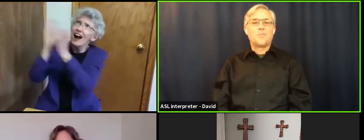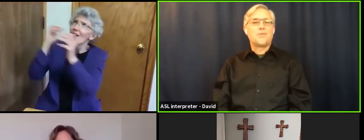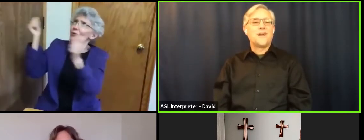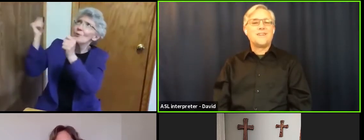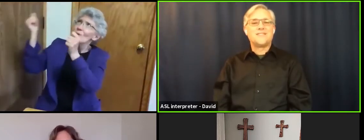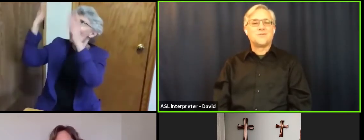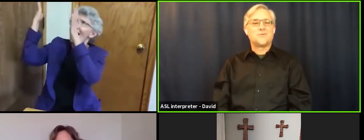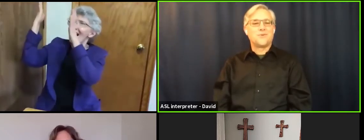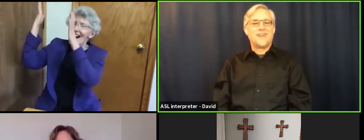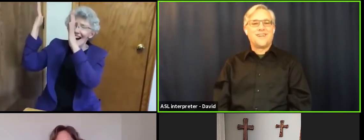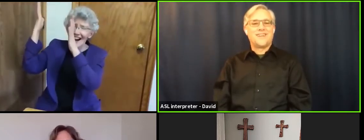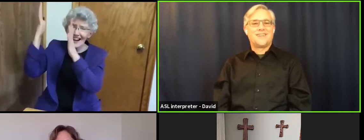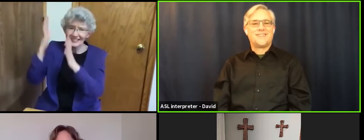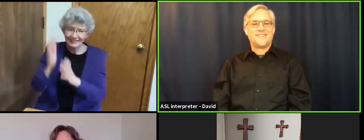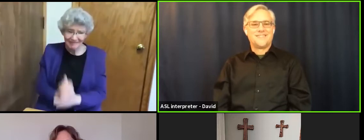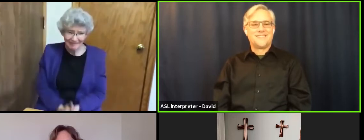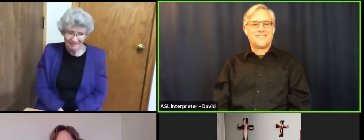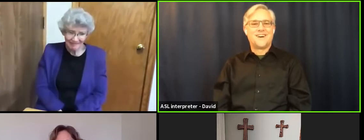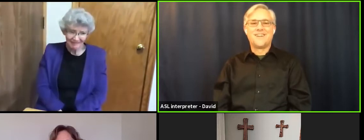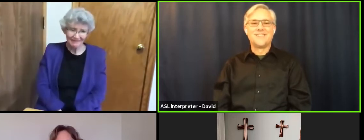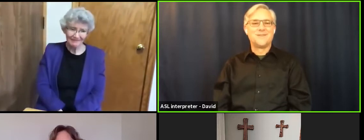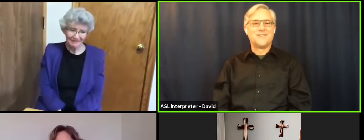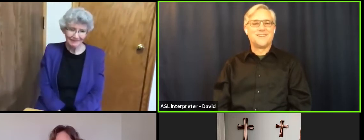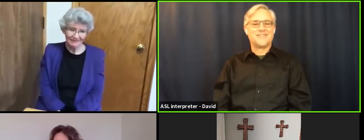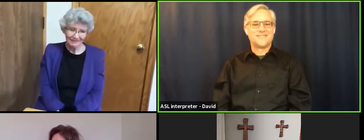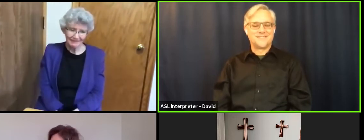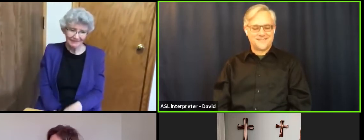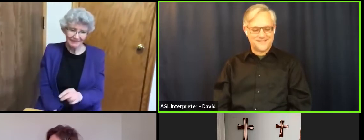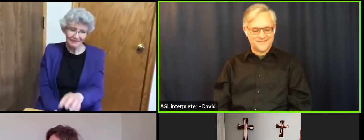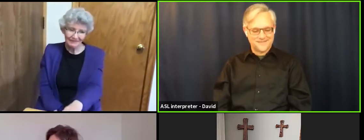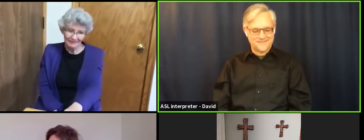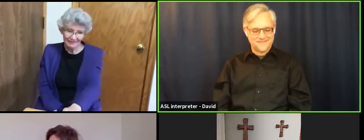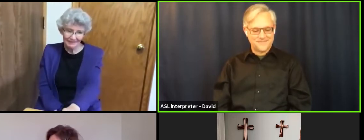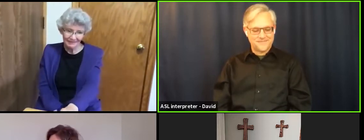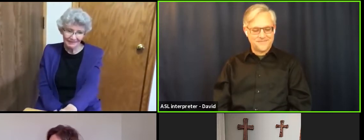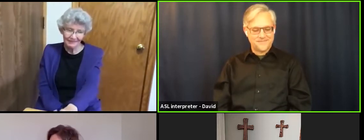Let our praises ring. Alleluia.